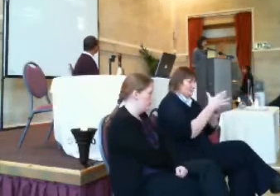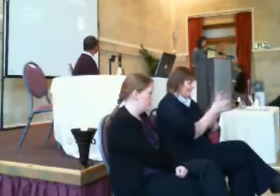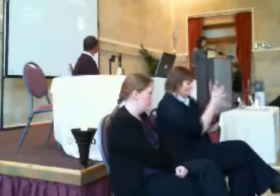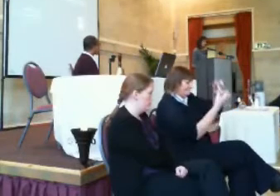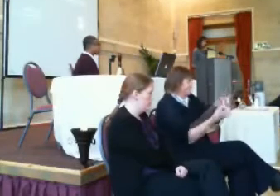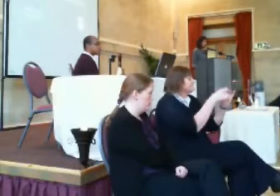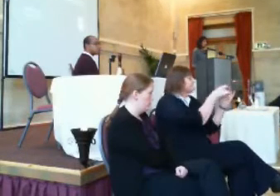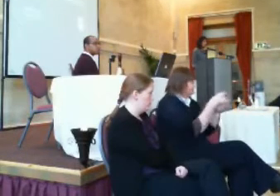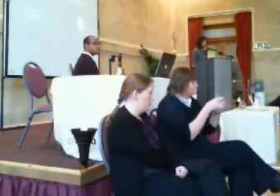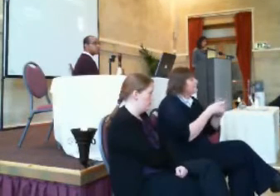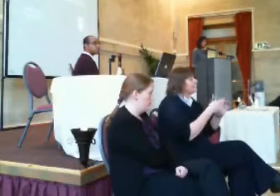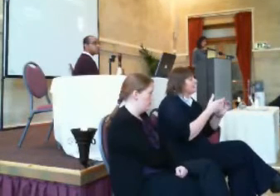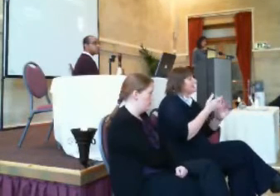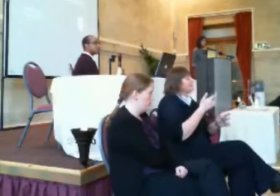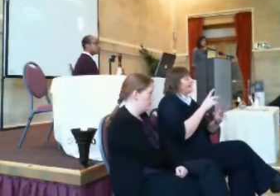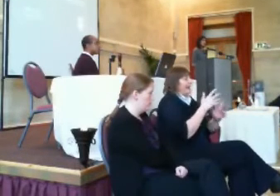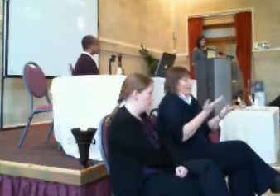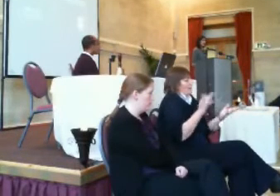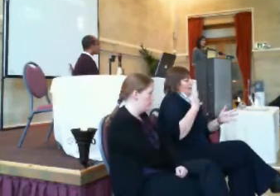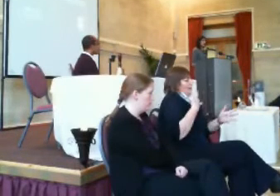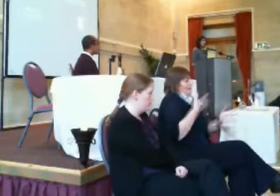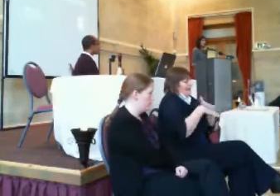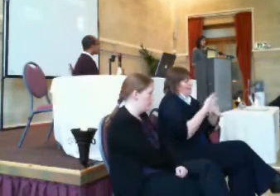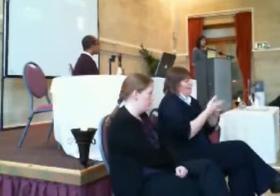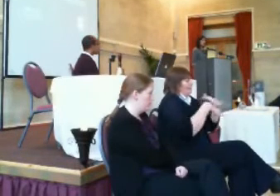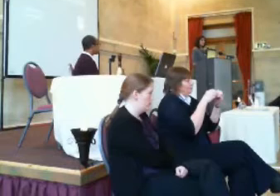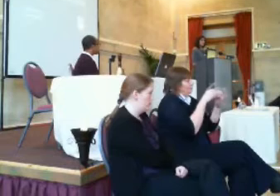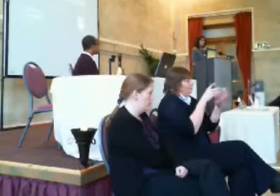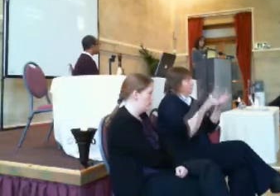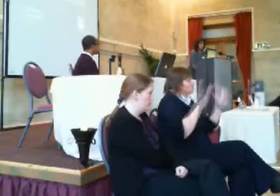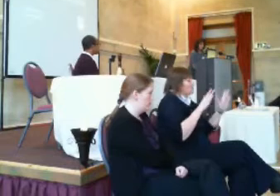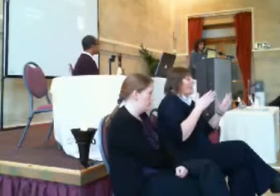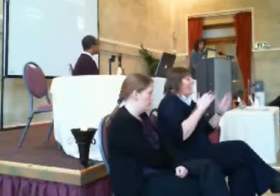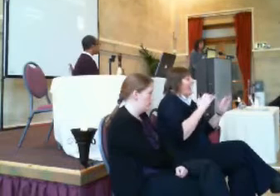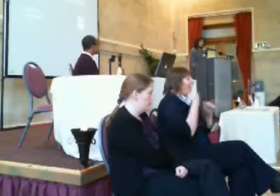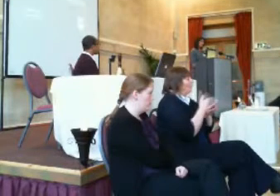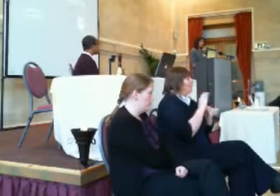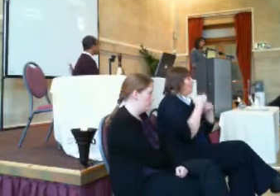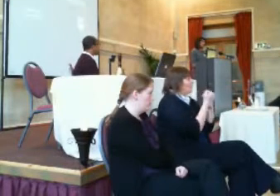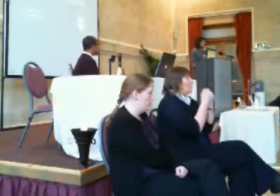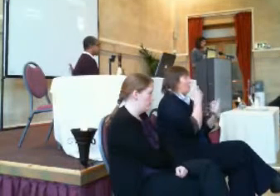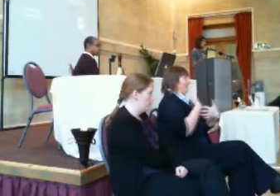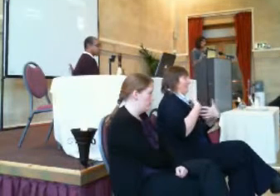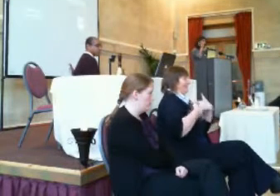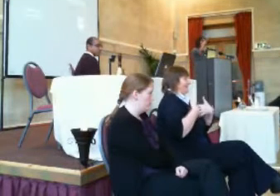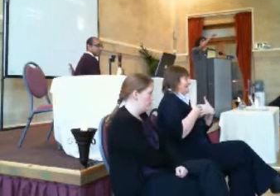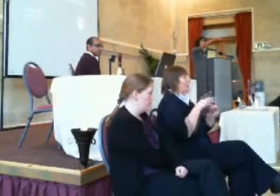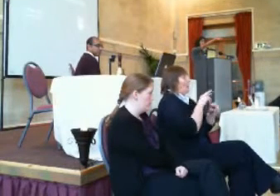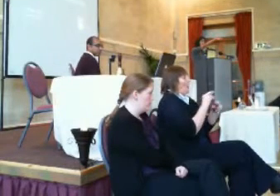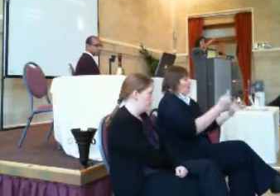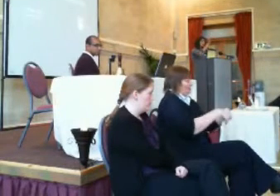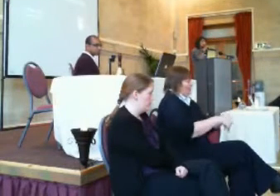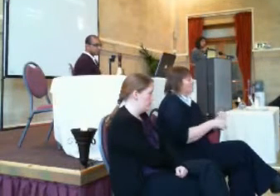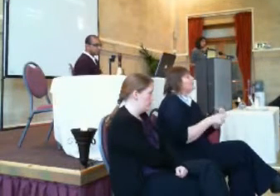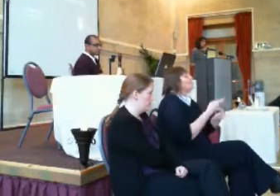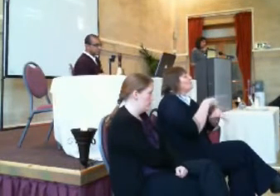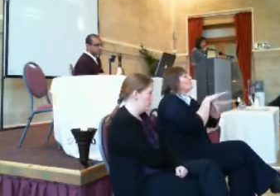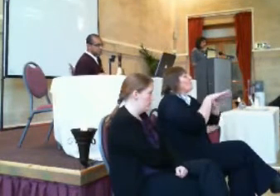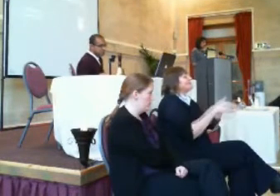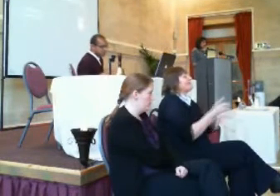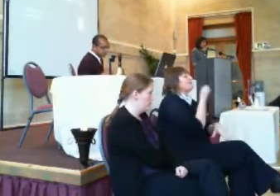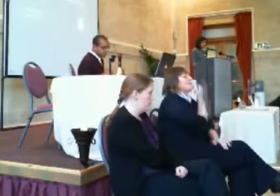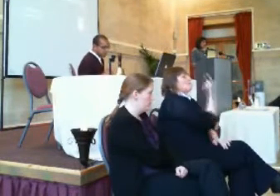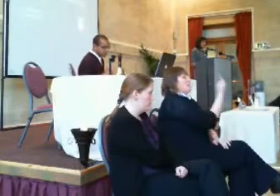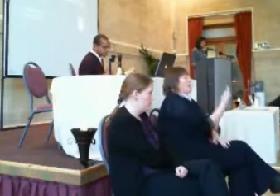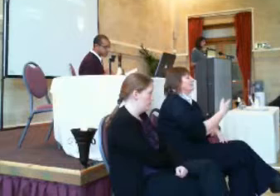live and work here in Bristol. So our workshop is going to be very exciting, and I hope to see you all there. We are on table number one.